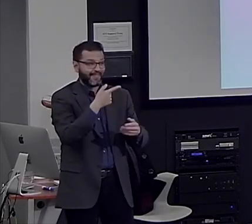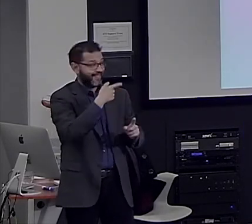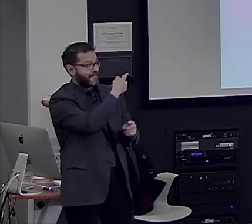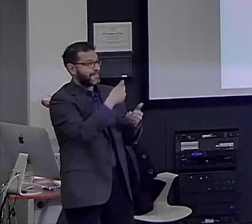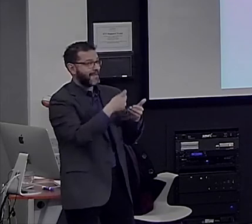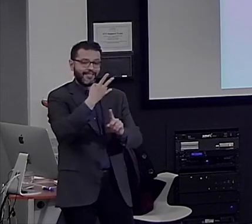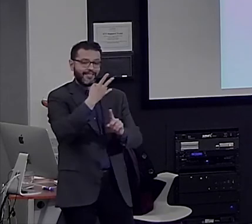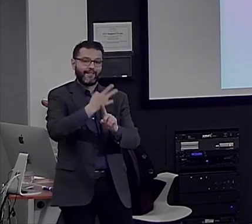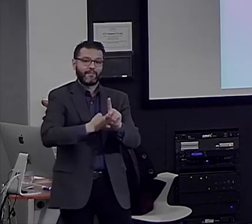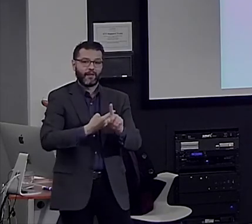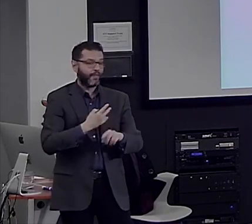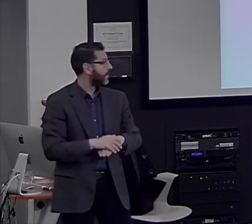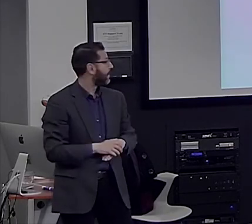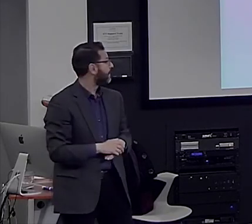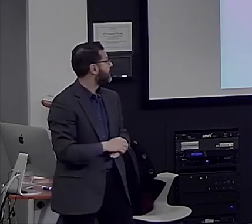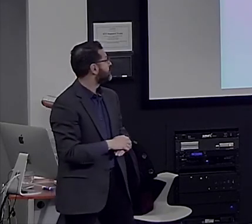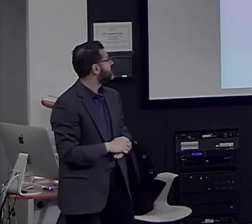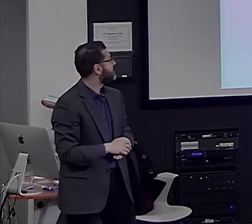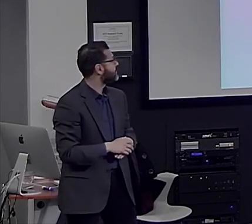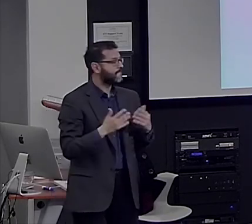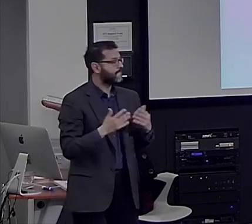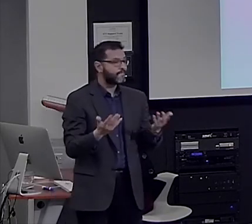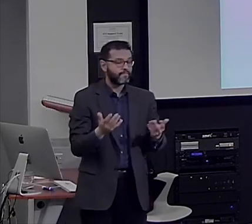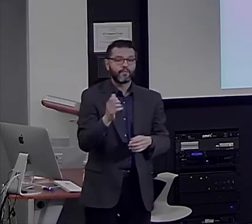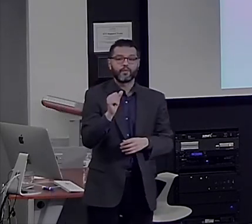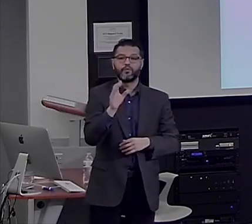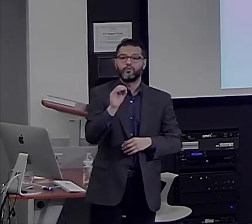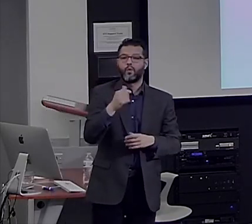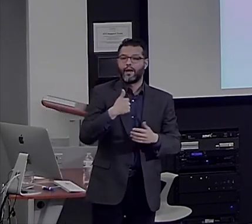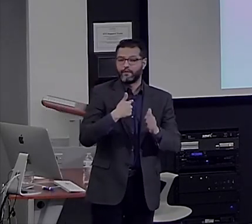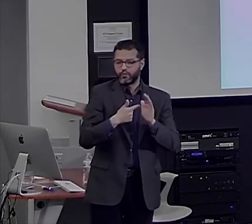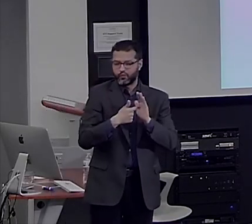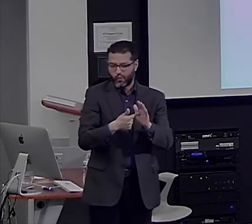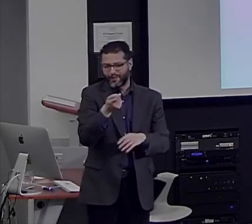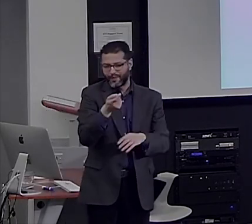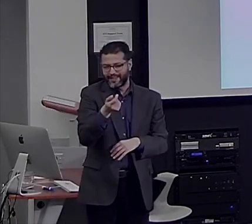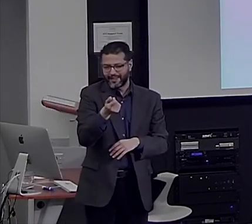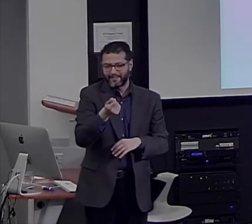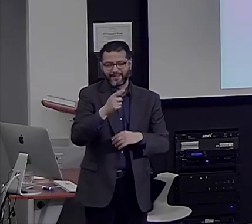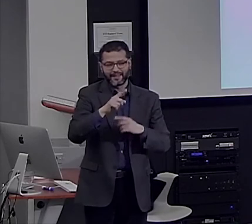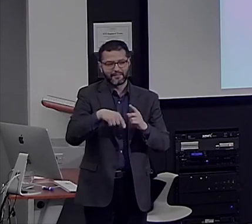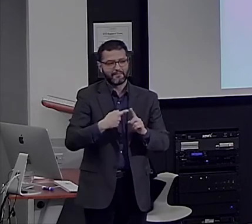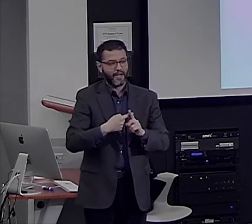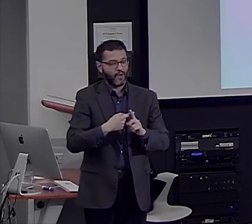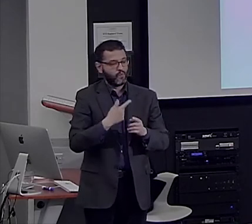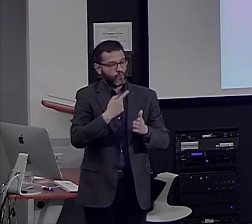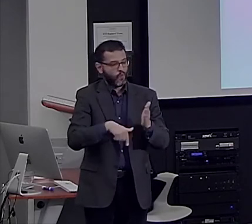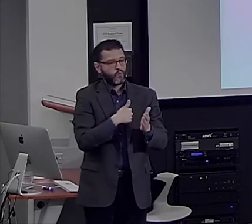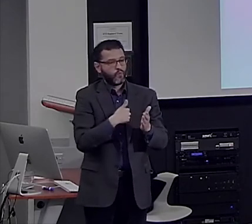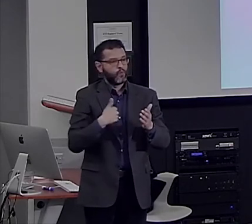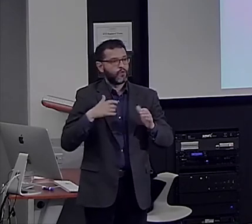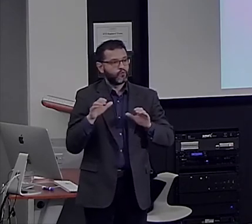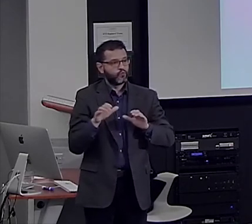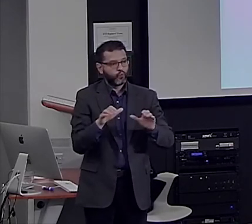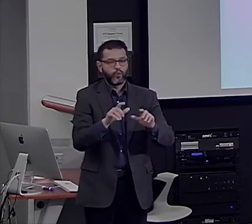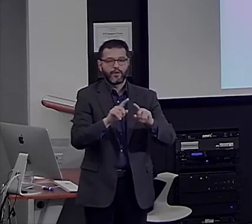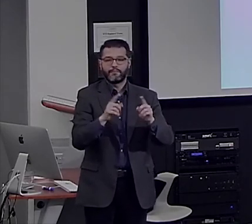seven so I've shown you a little bit about what we're doing let's talk a little bit about the relevance